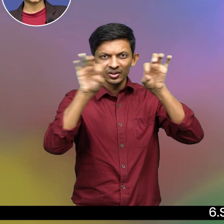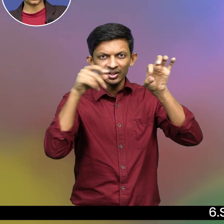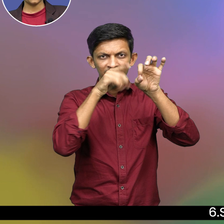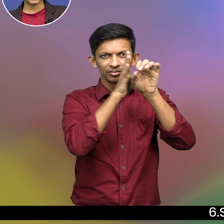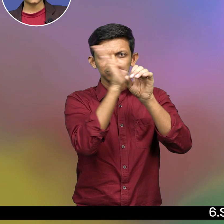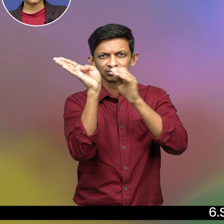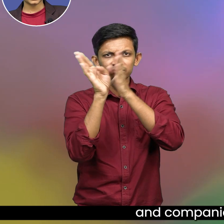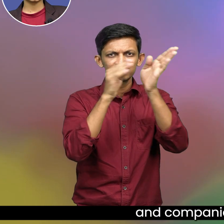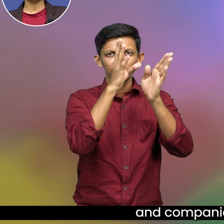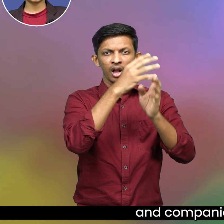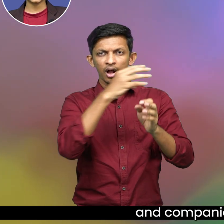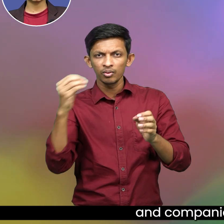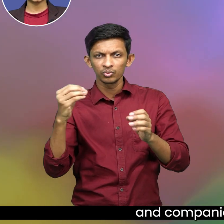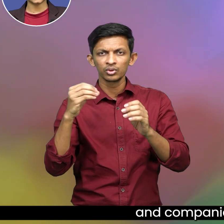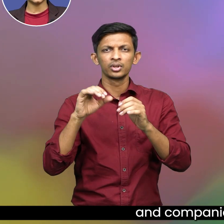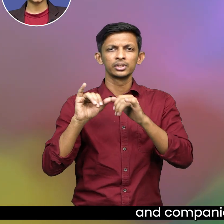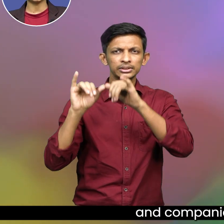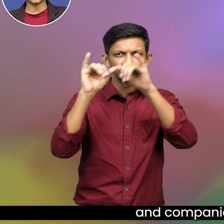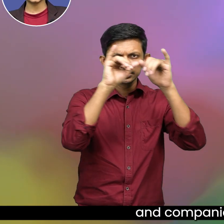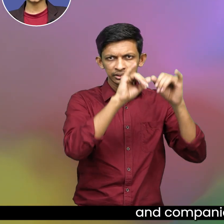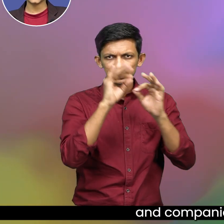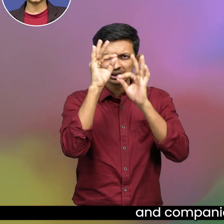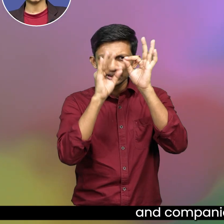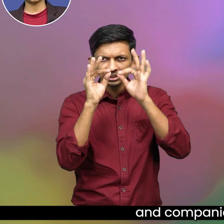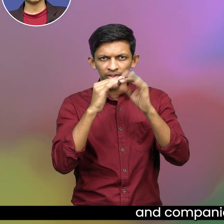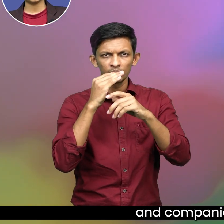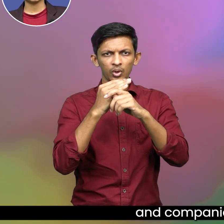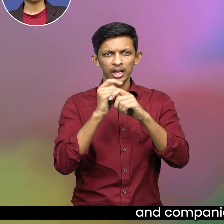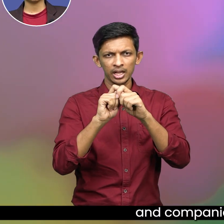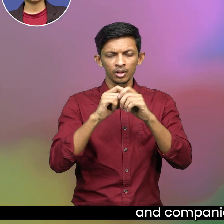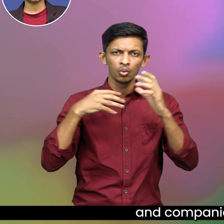Sieve tubes and companion cells work together.